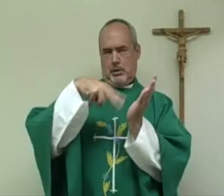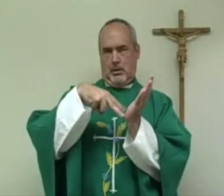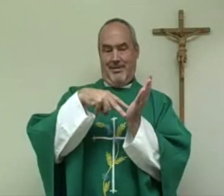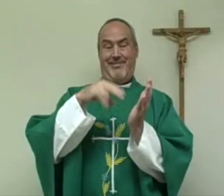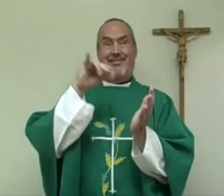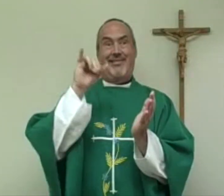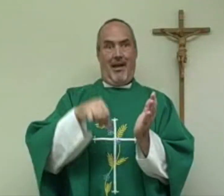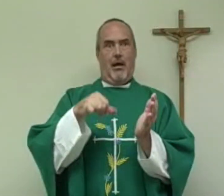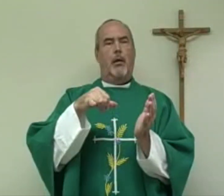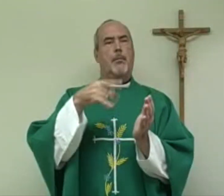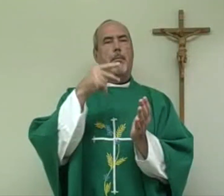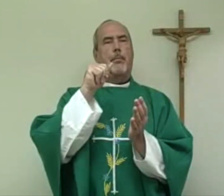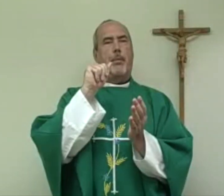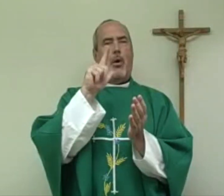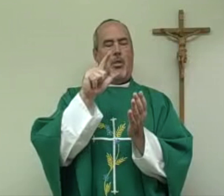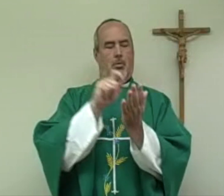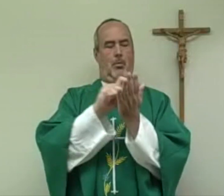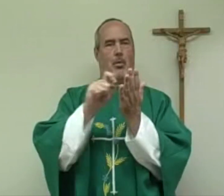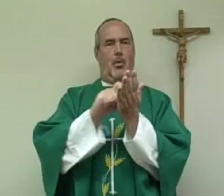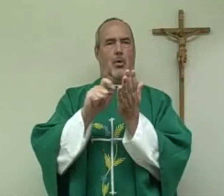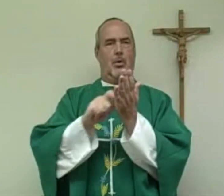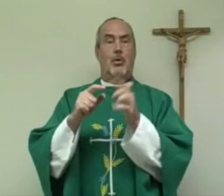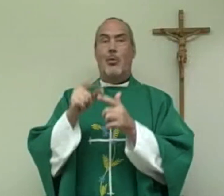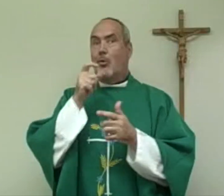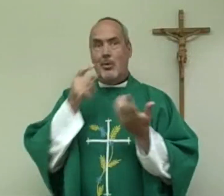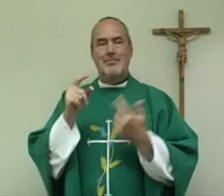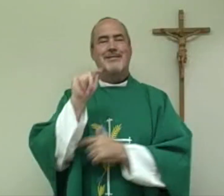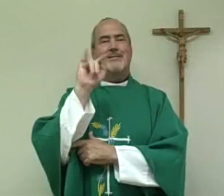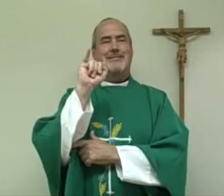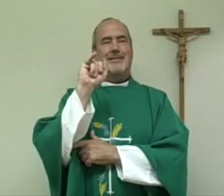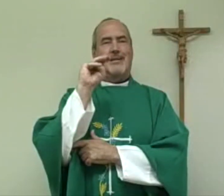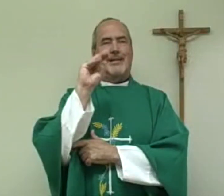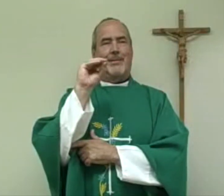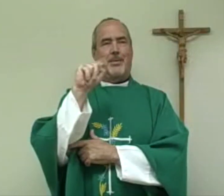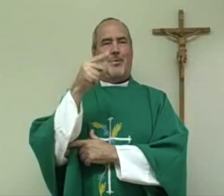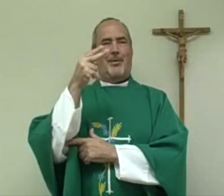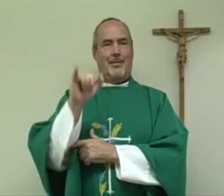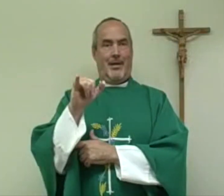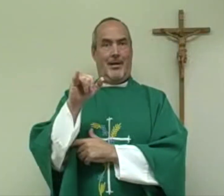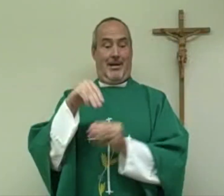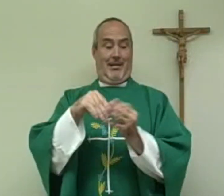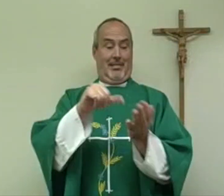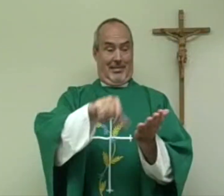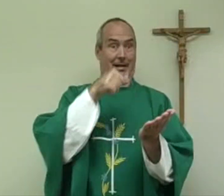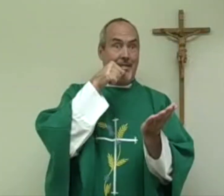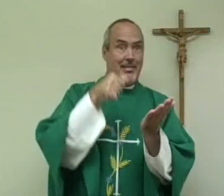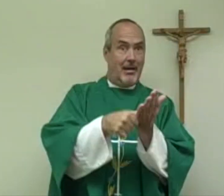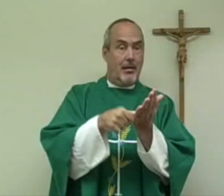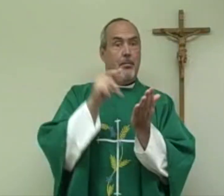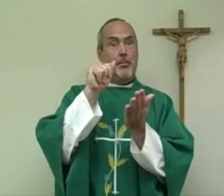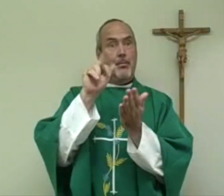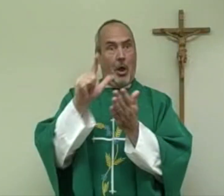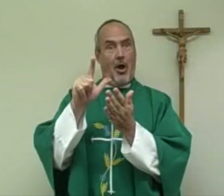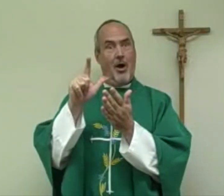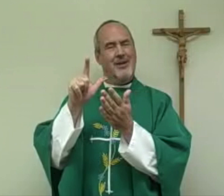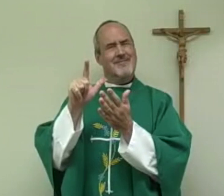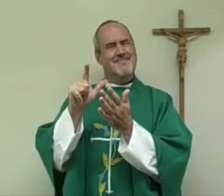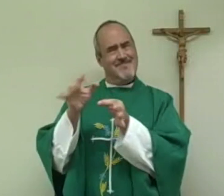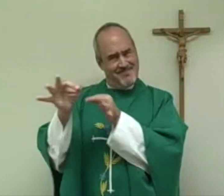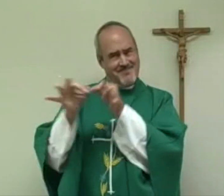Today I'd like to focus on the second reading, and that's where Paul wrote a letter to Timothy.